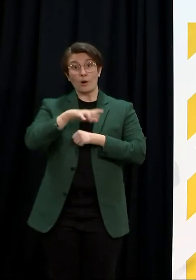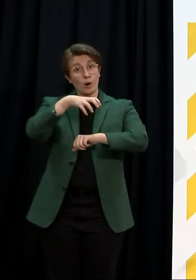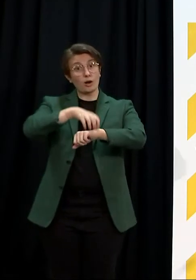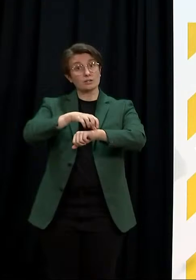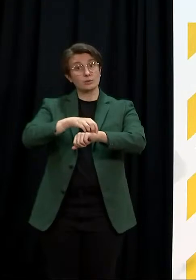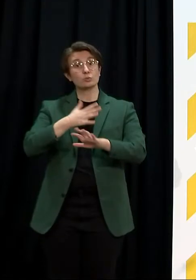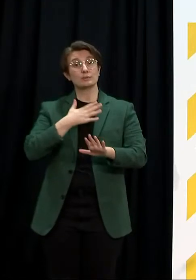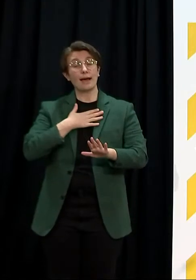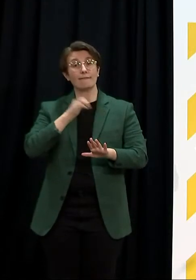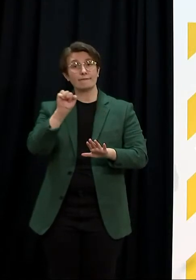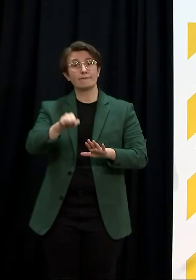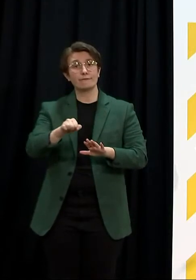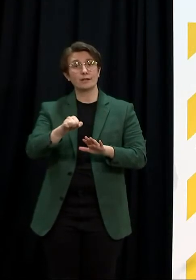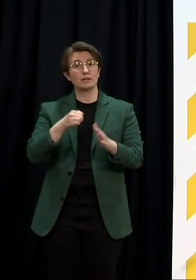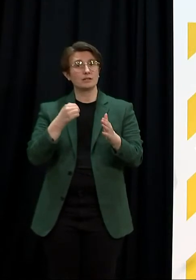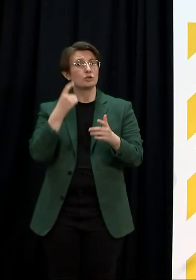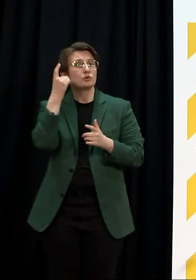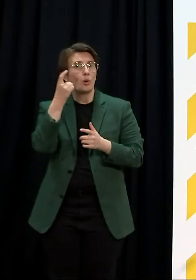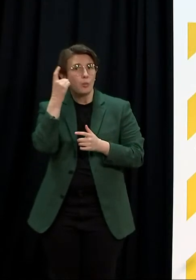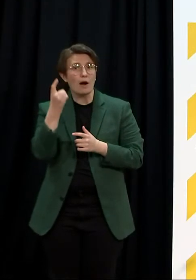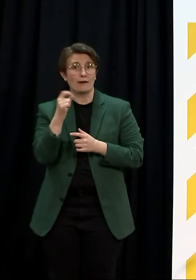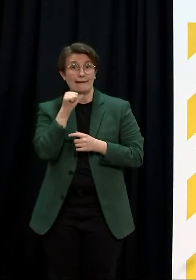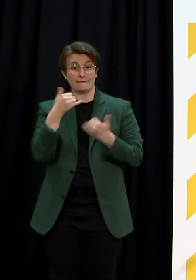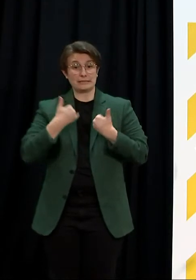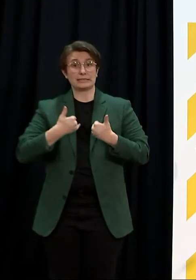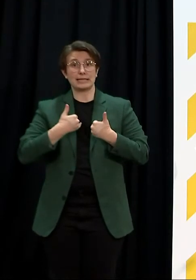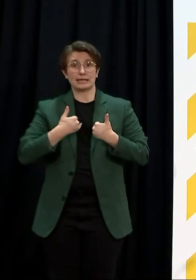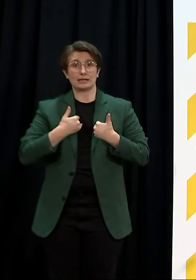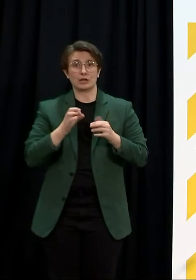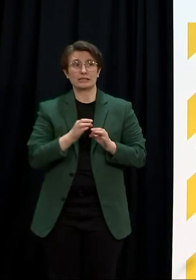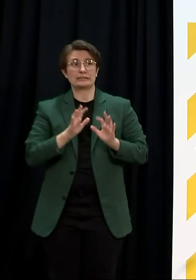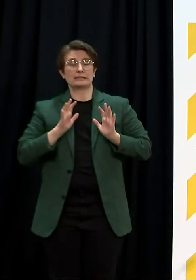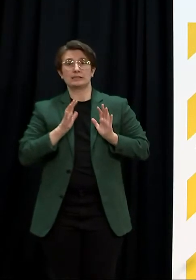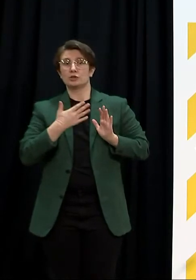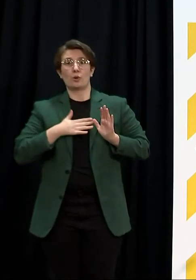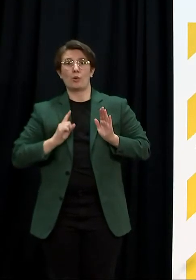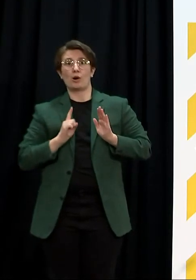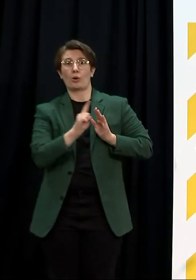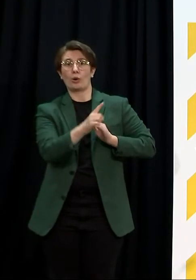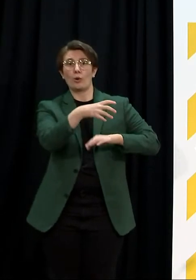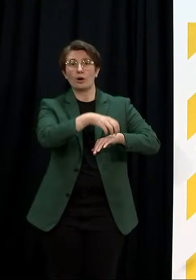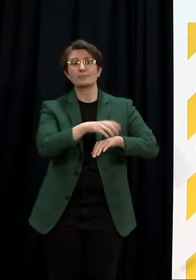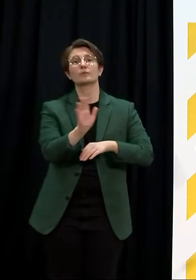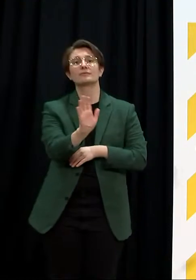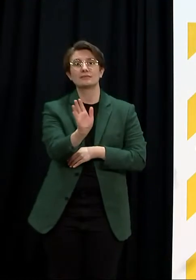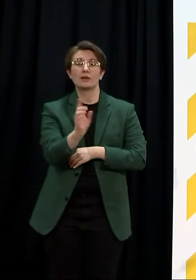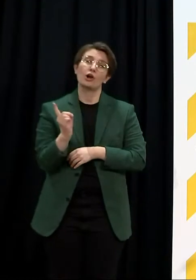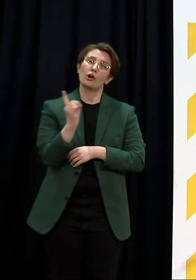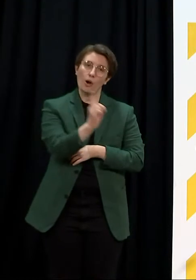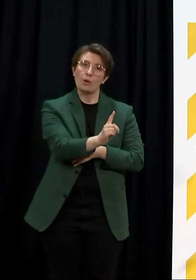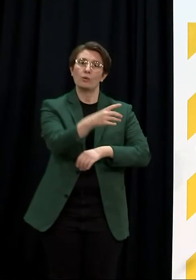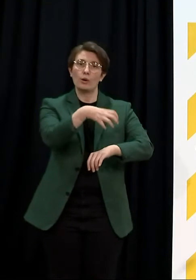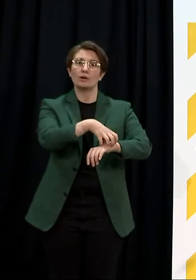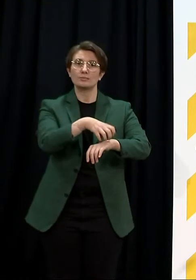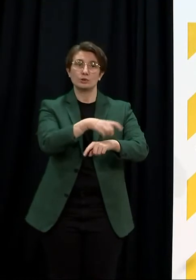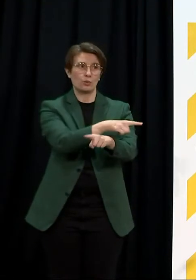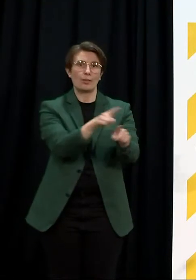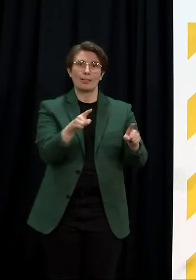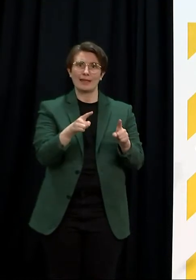patients and their family, as well as staff, are kept safe. So please do not delay or hesitate seeking